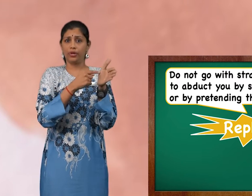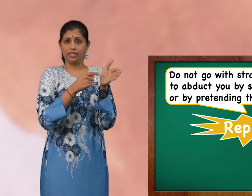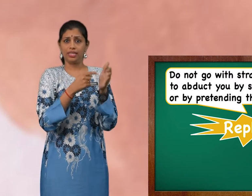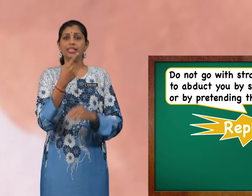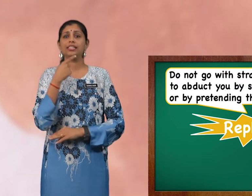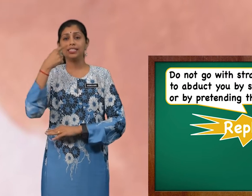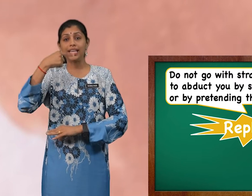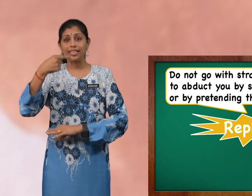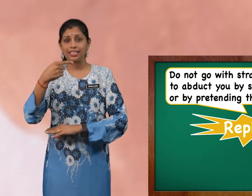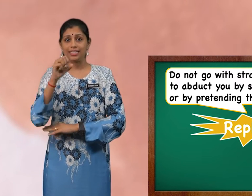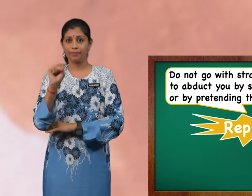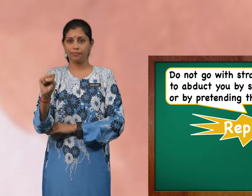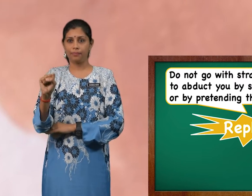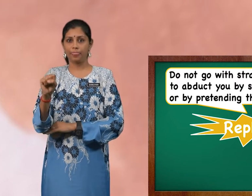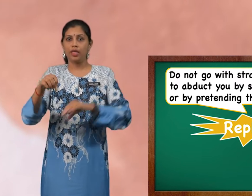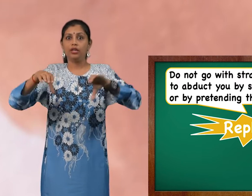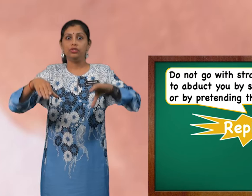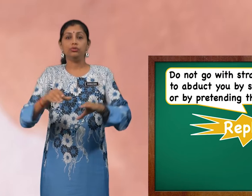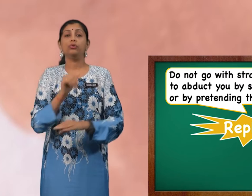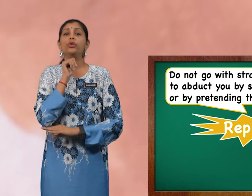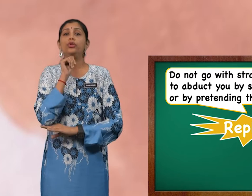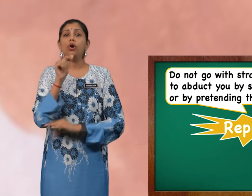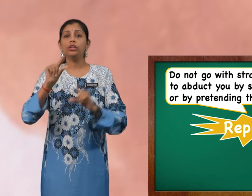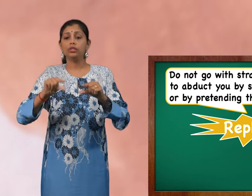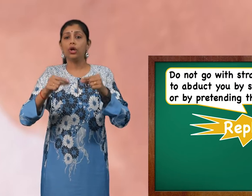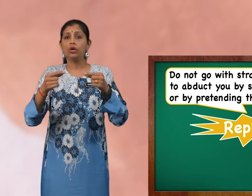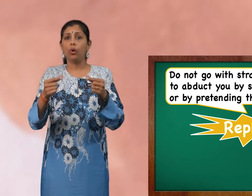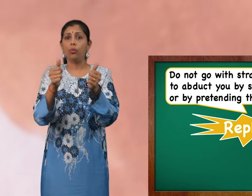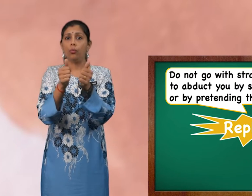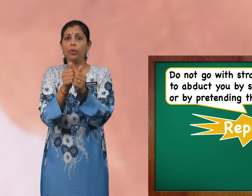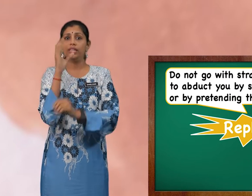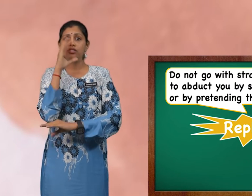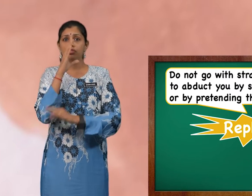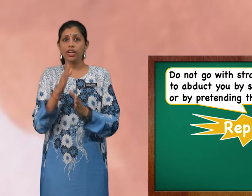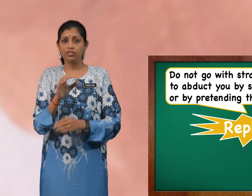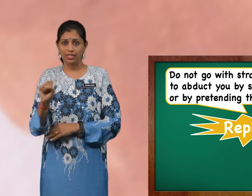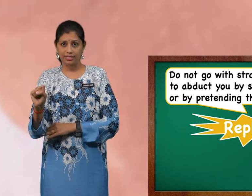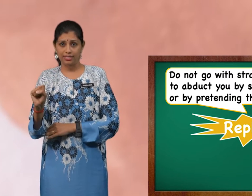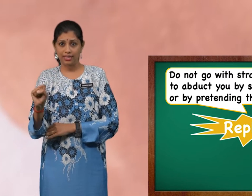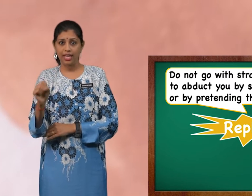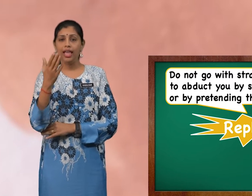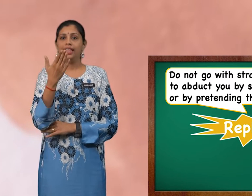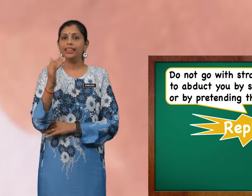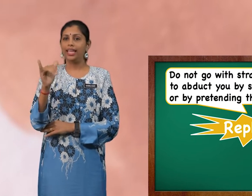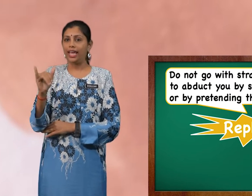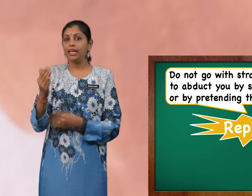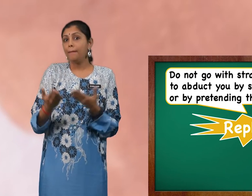point says, do not go with strangers. They